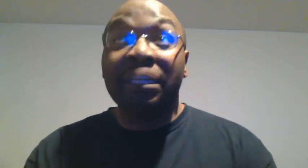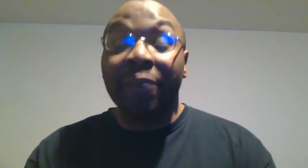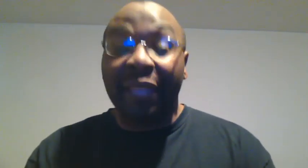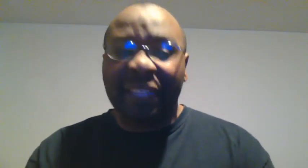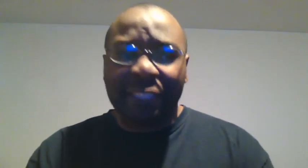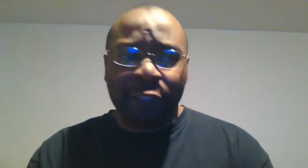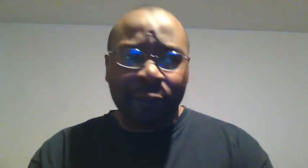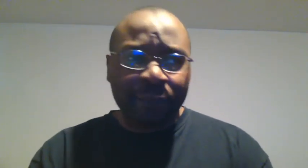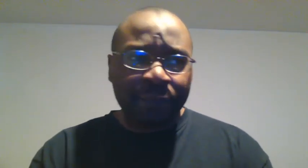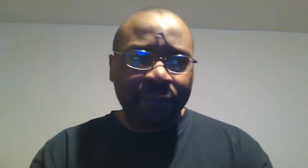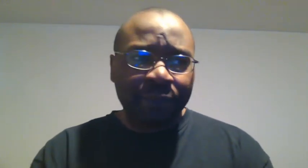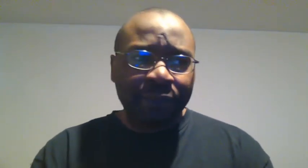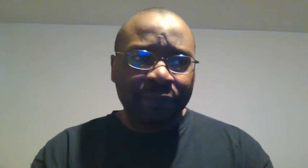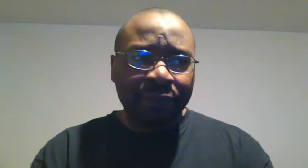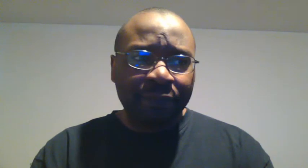5 or 10 minutes,